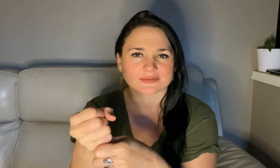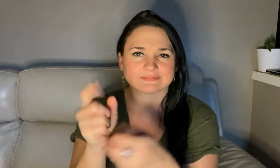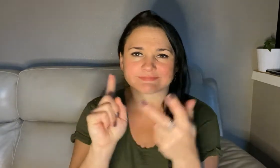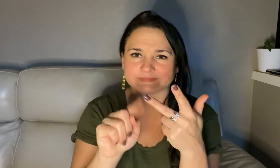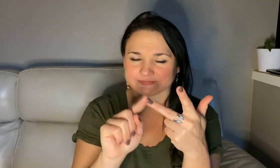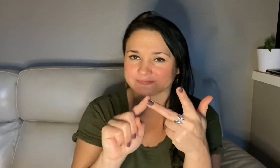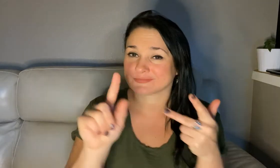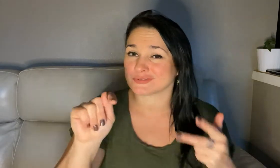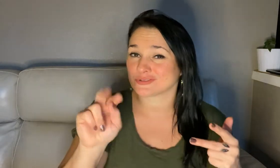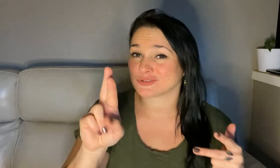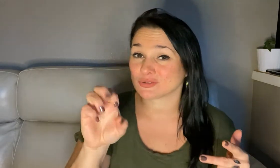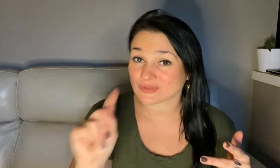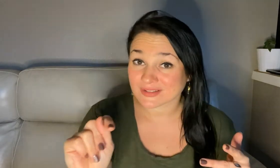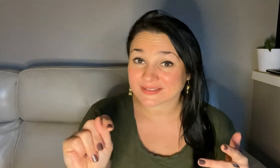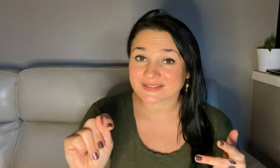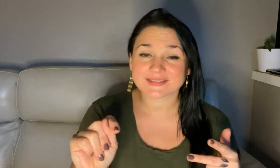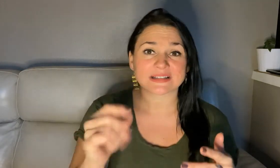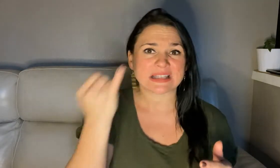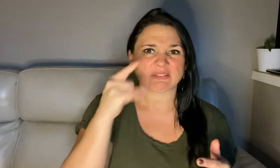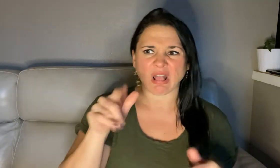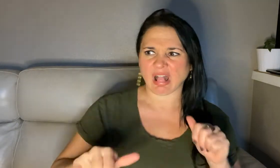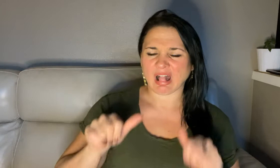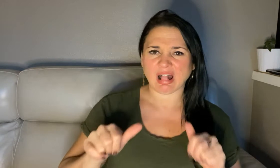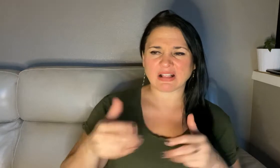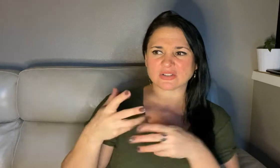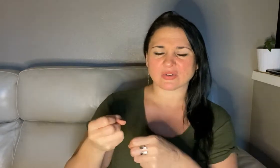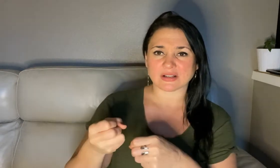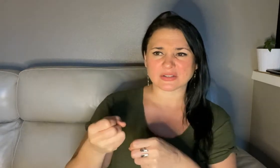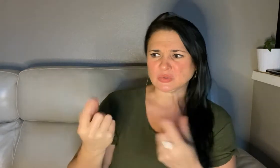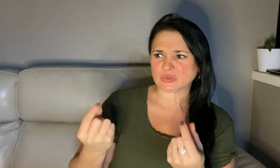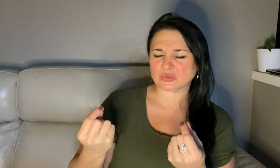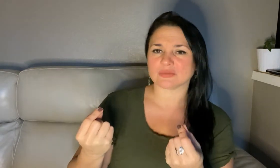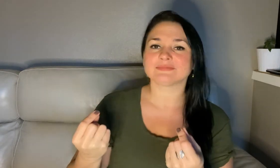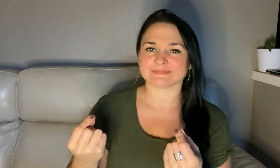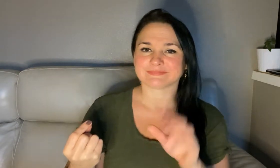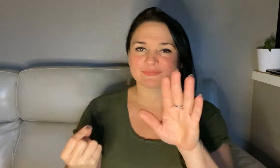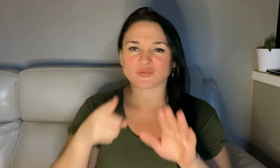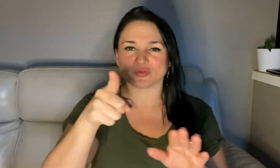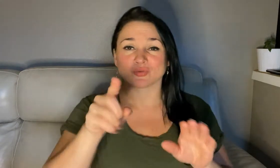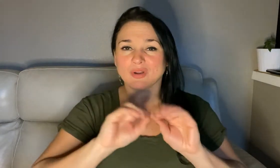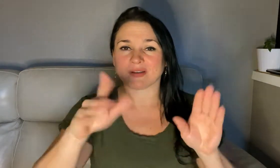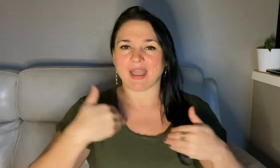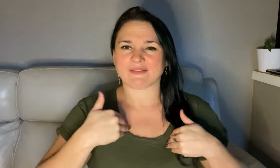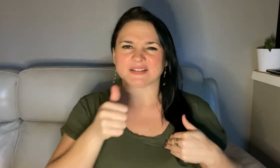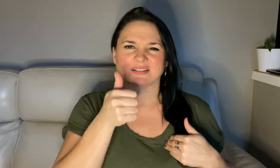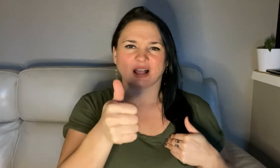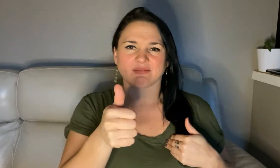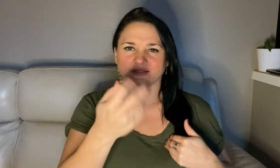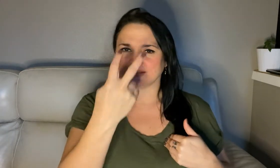Just trust in it. So the third one is trust. Now, if you're feeling uncomfortable as far as what to do in the trust,